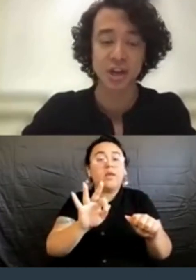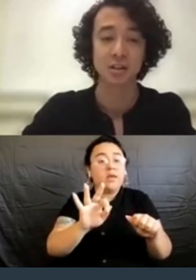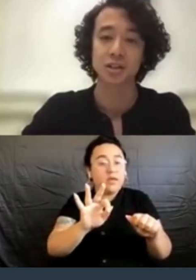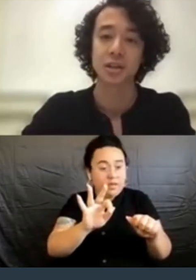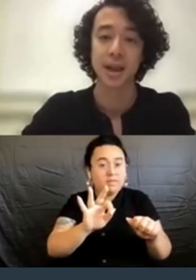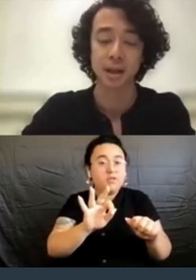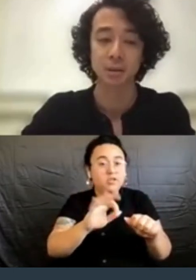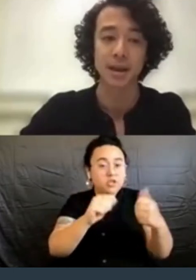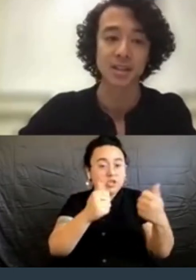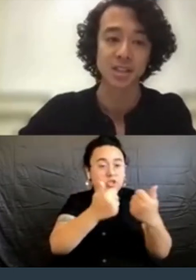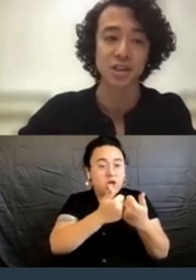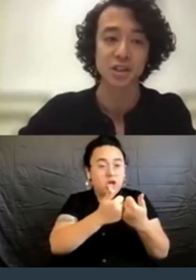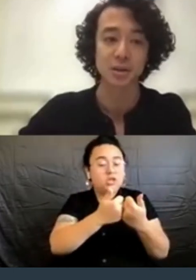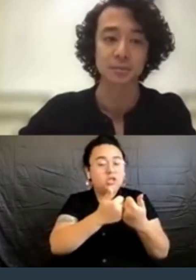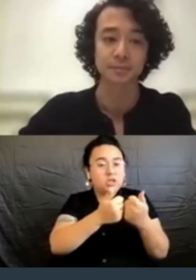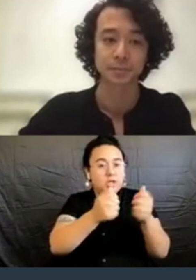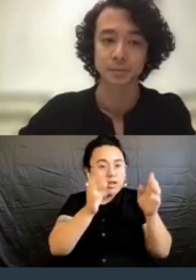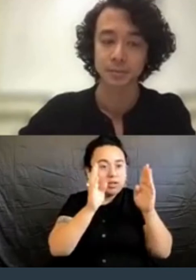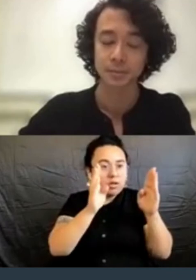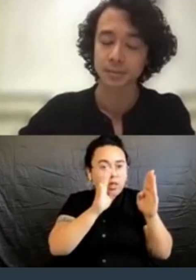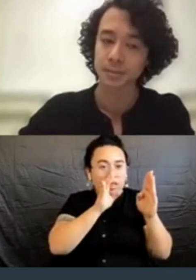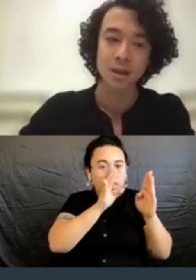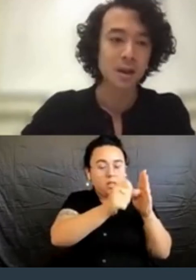sufficiently challenging and held my attention.